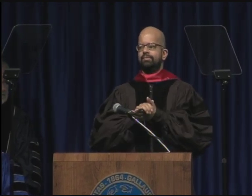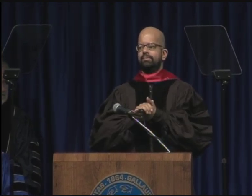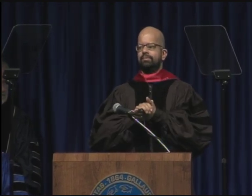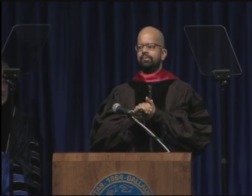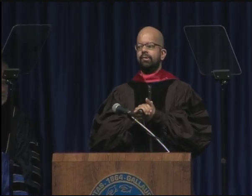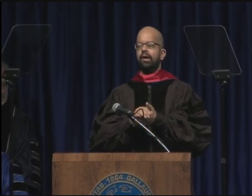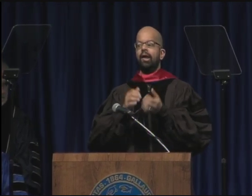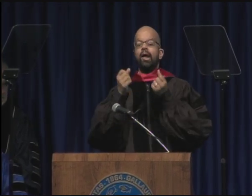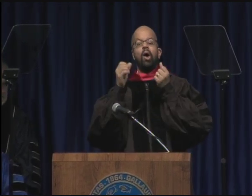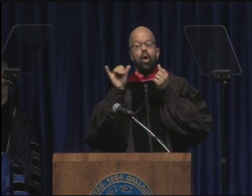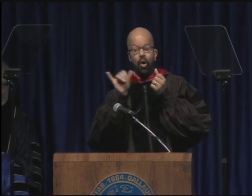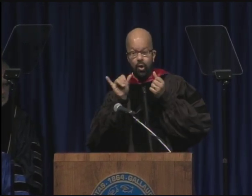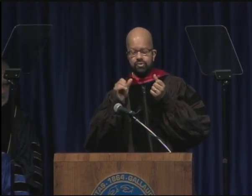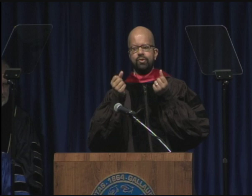is awarded to our students.